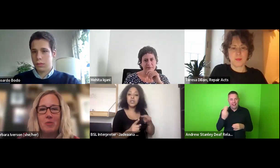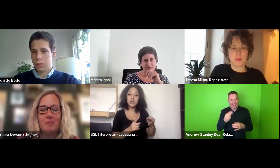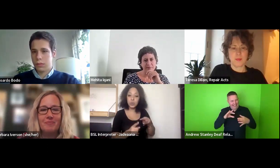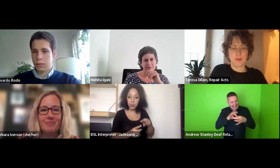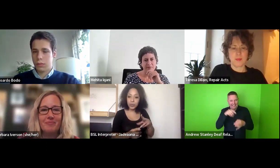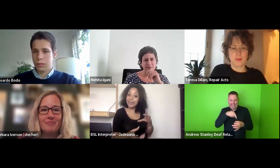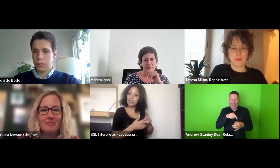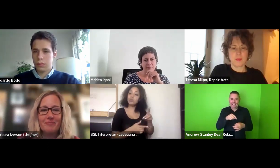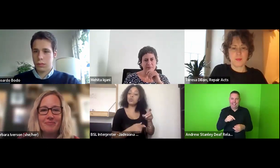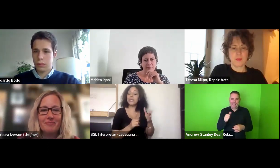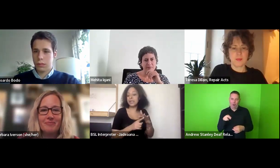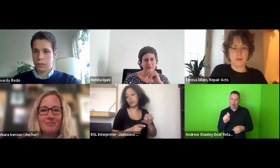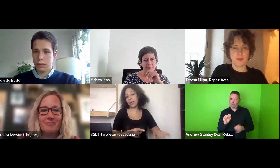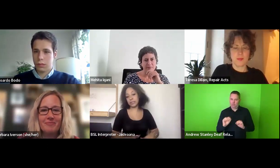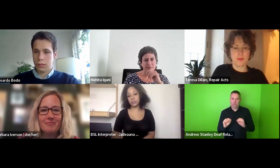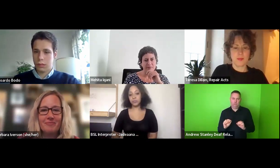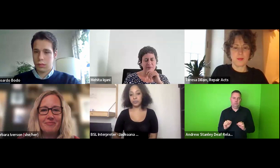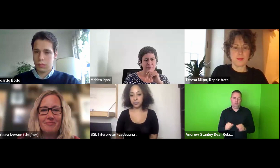e-waste problem.